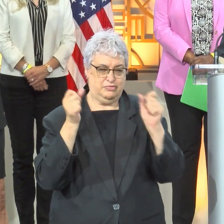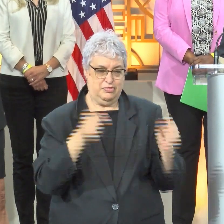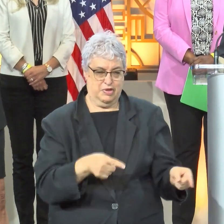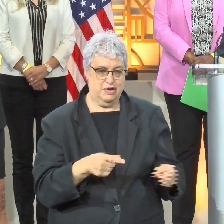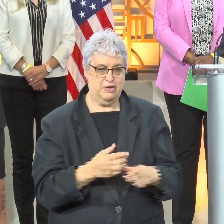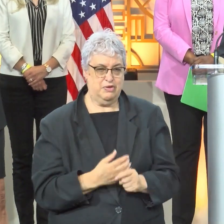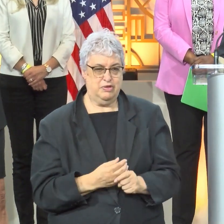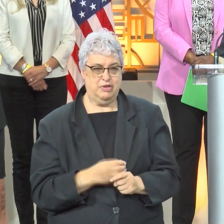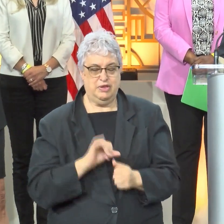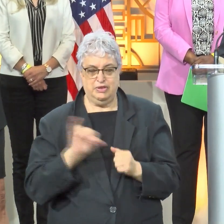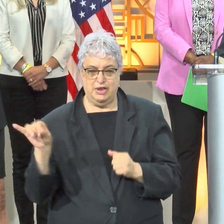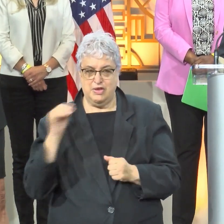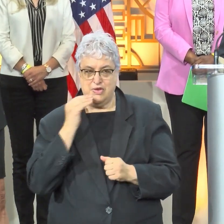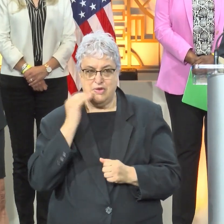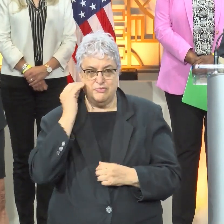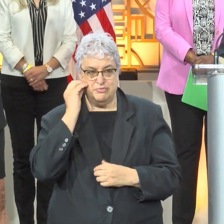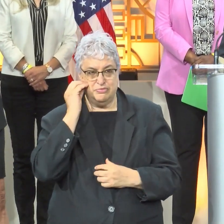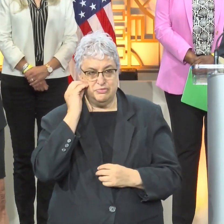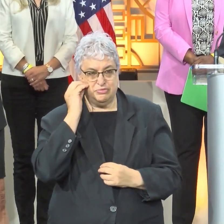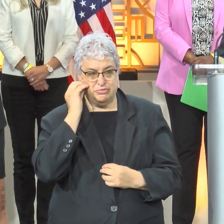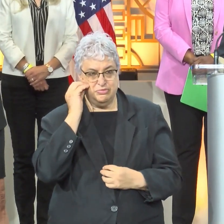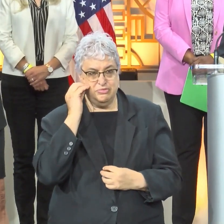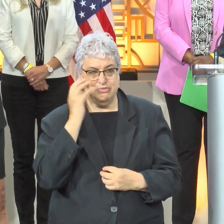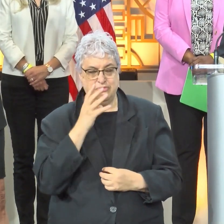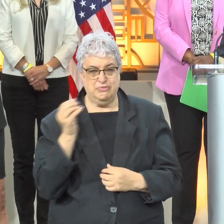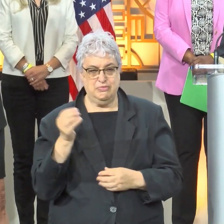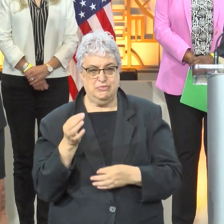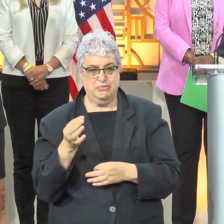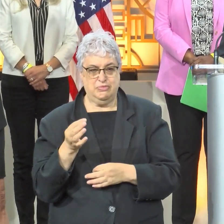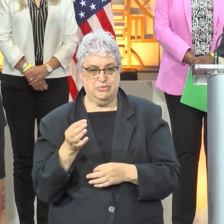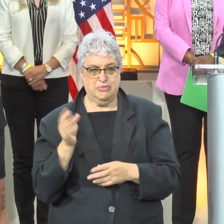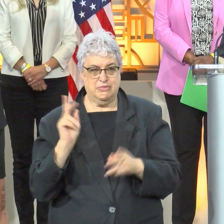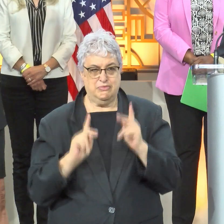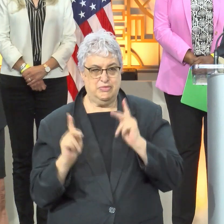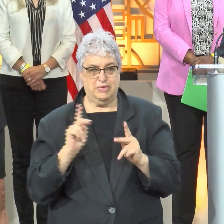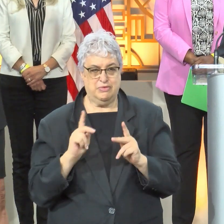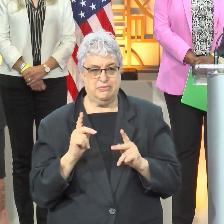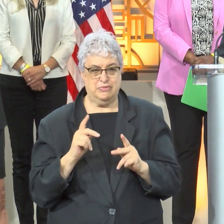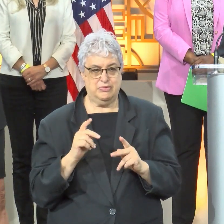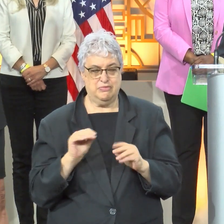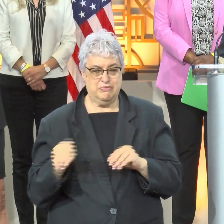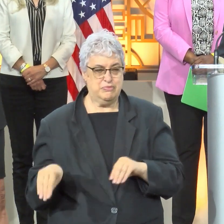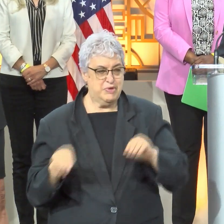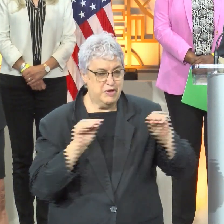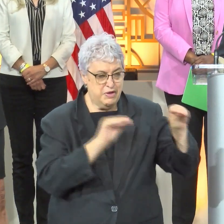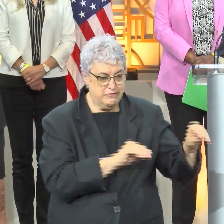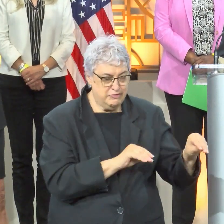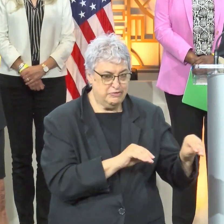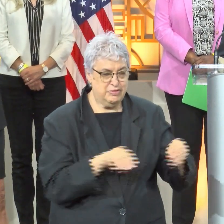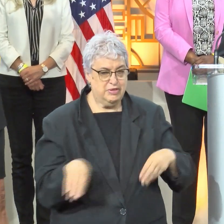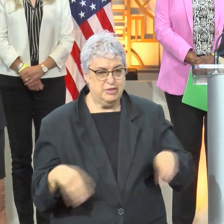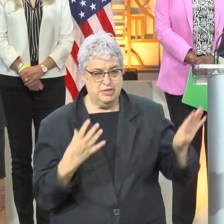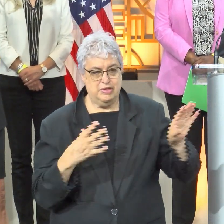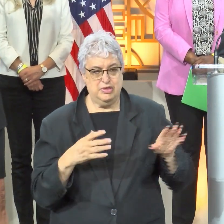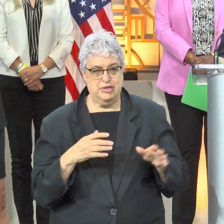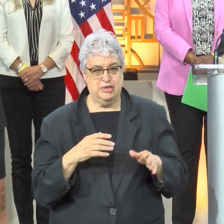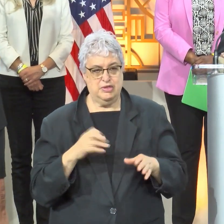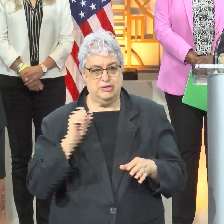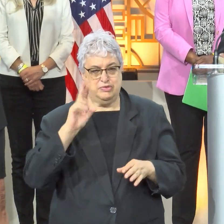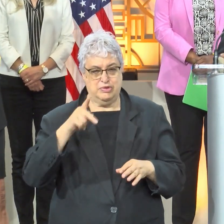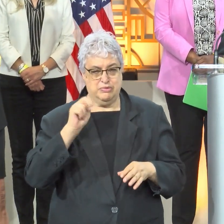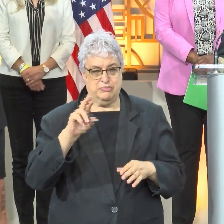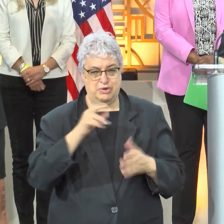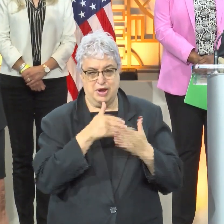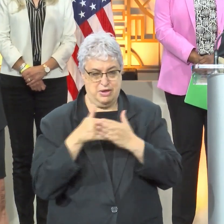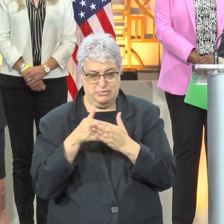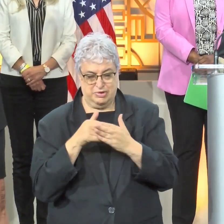due to stay-home measures in place of families self-evicting or moving, and the people with super neighborhoods can speak